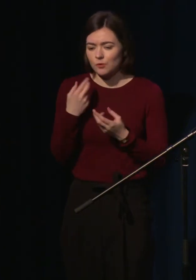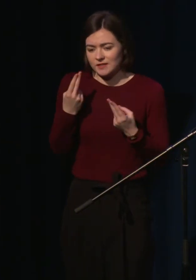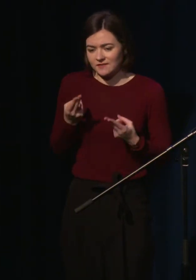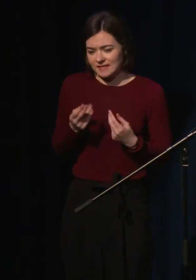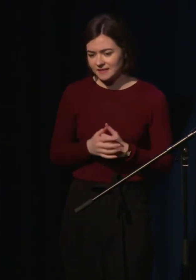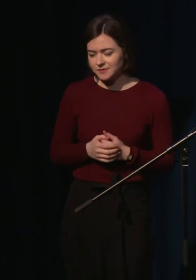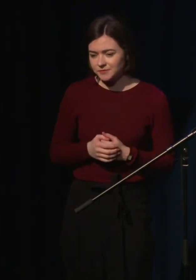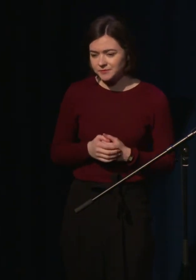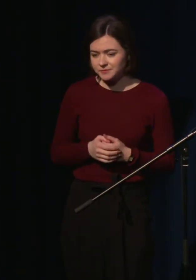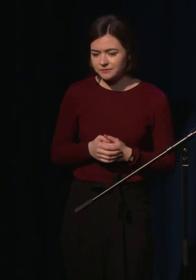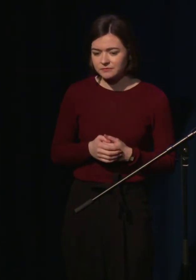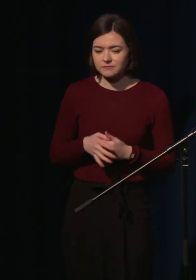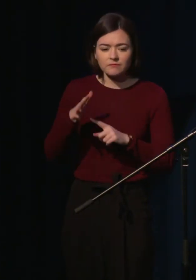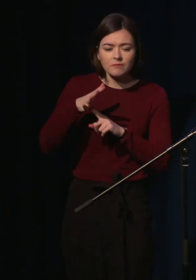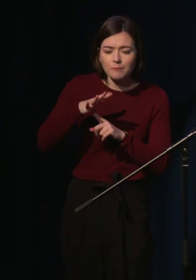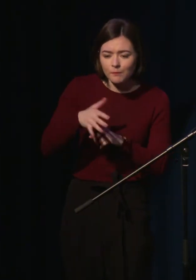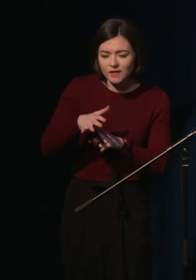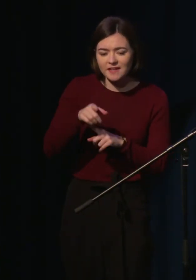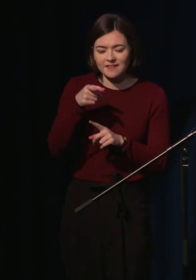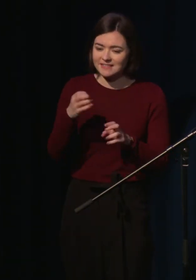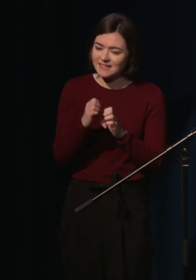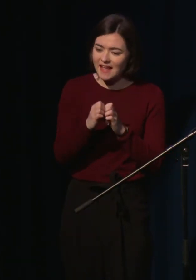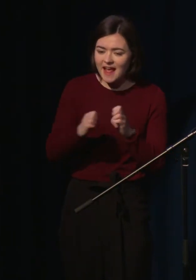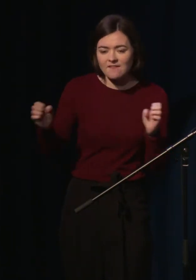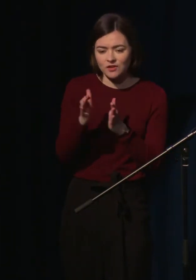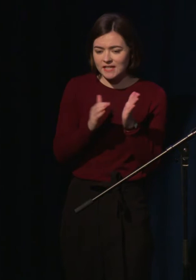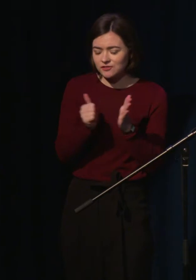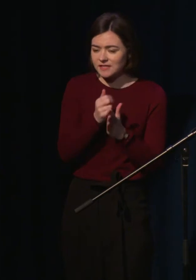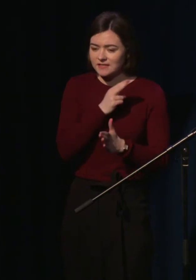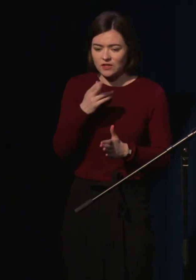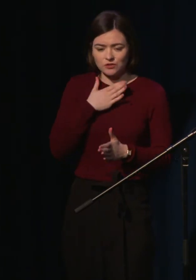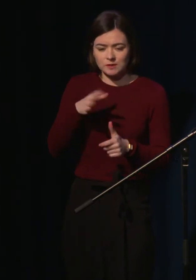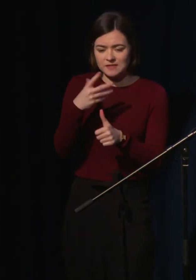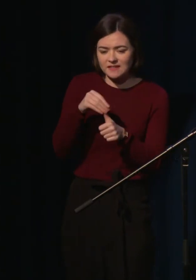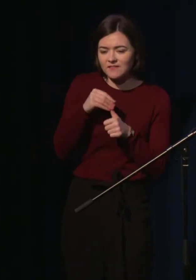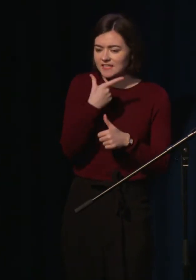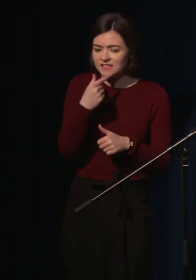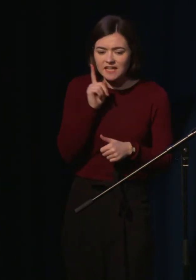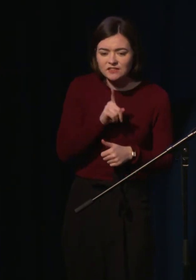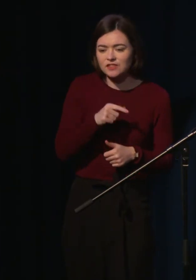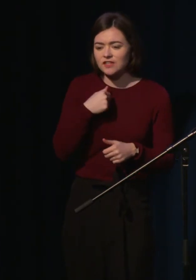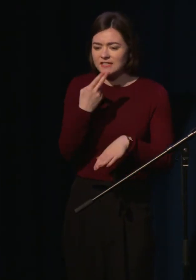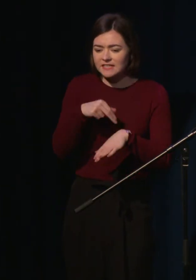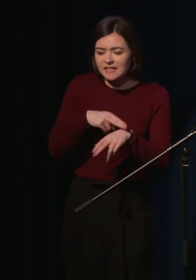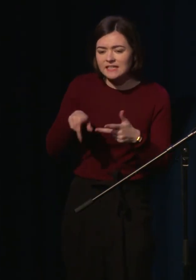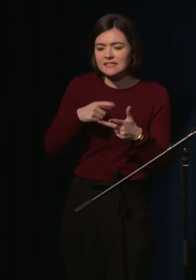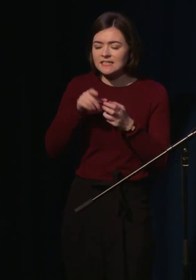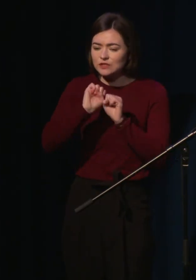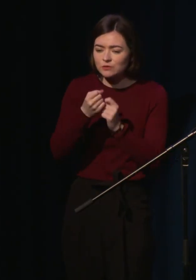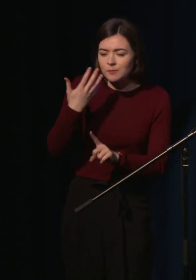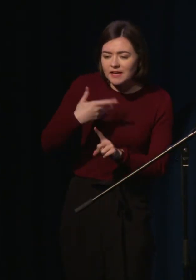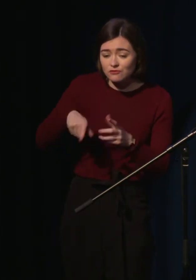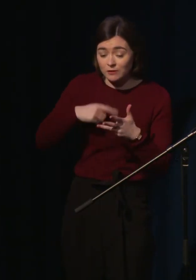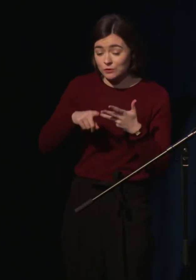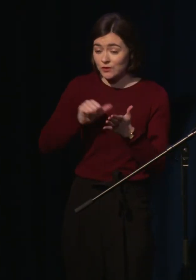require. Bullying is in every industry, and it's not specific to gender, nationality, social background, or